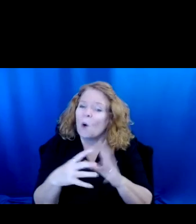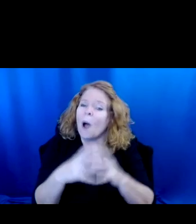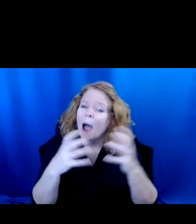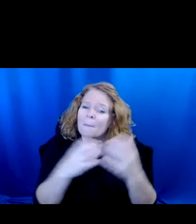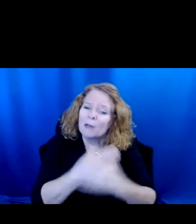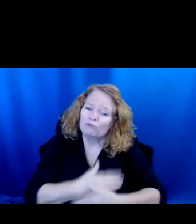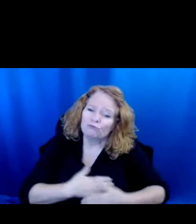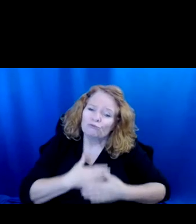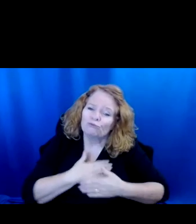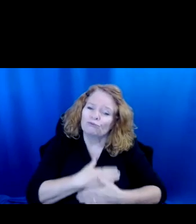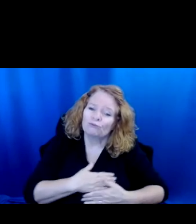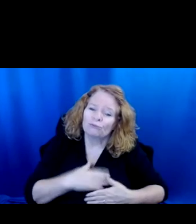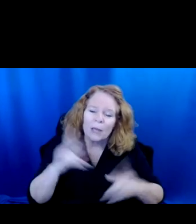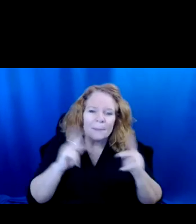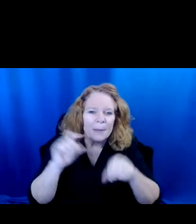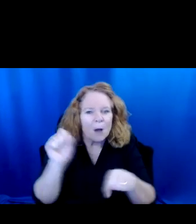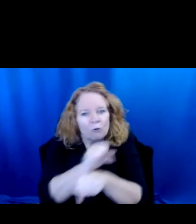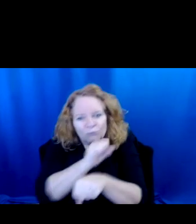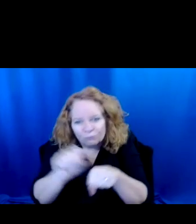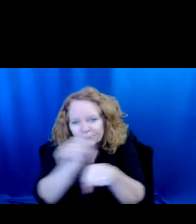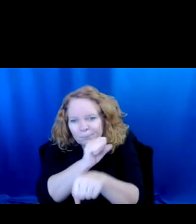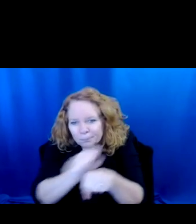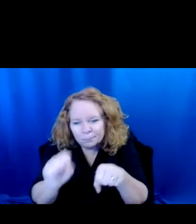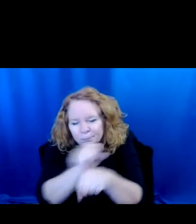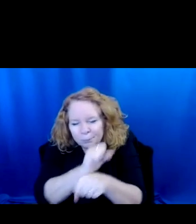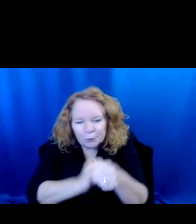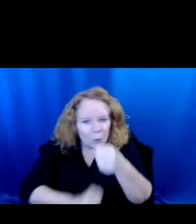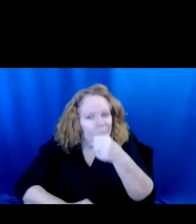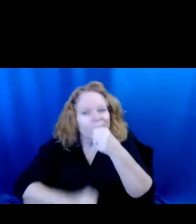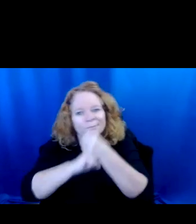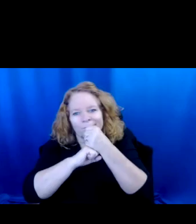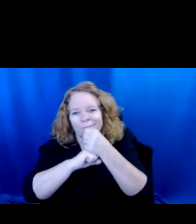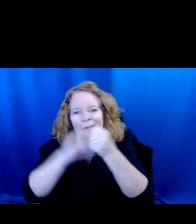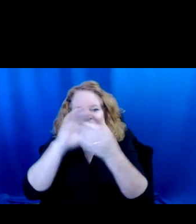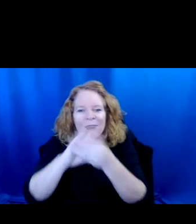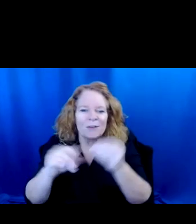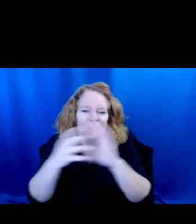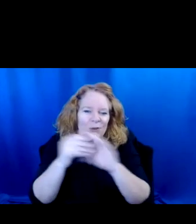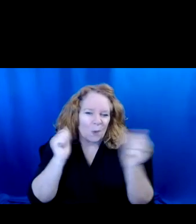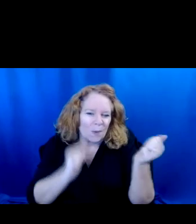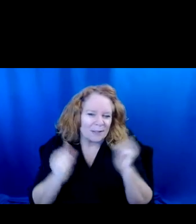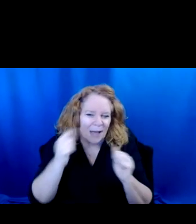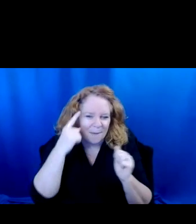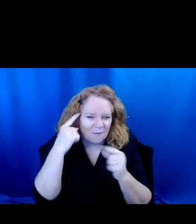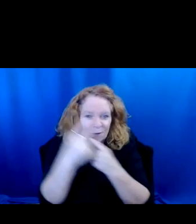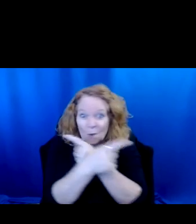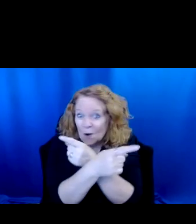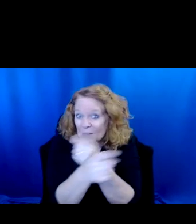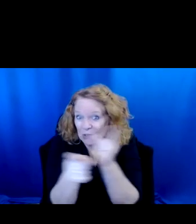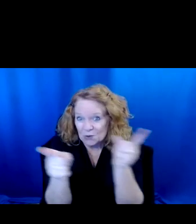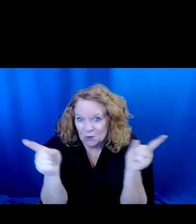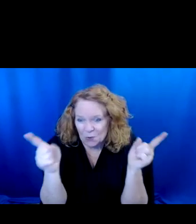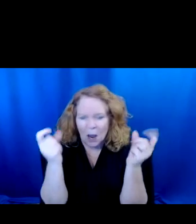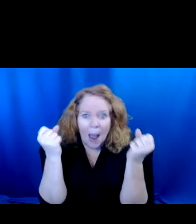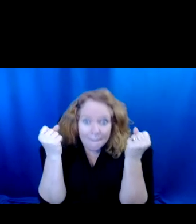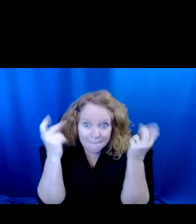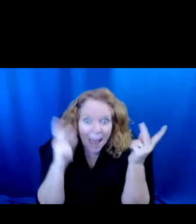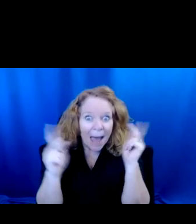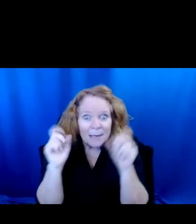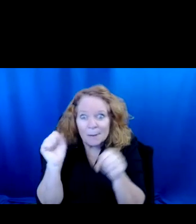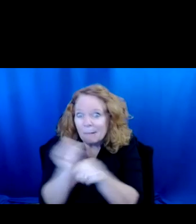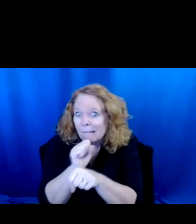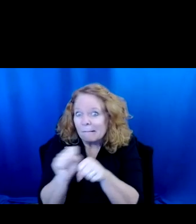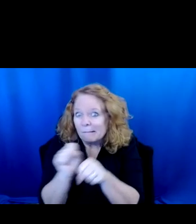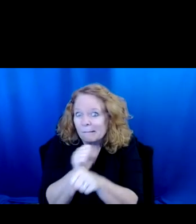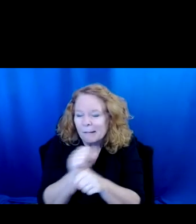of everybody who works so hard to bring the Storytime show to you. There's so many people working behind the scenes, making